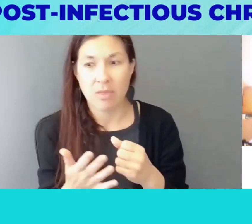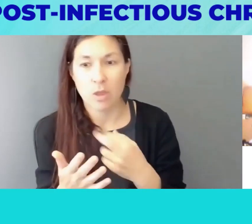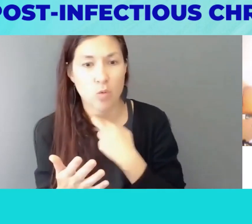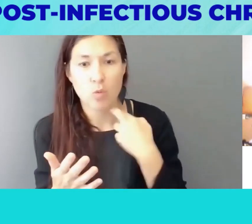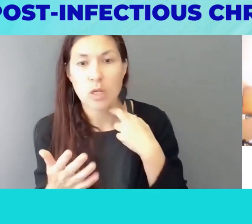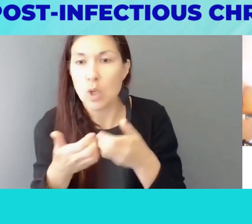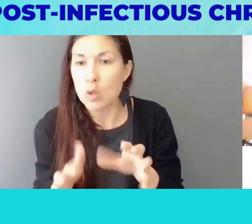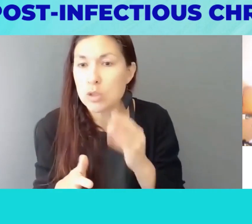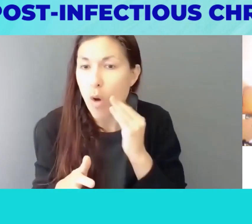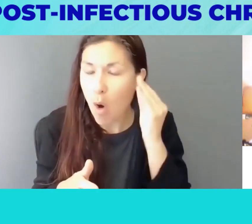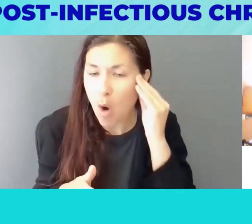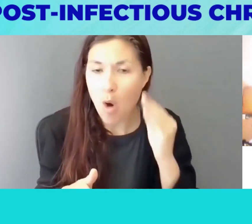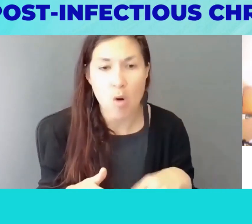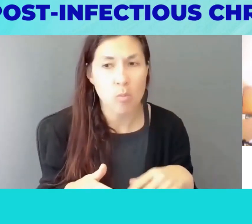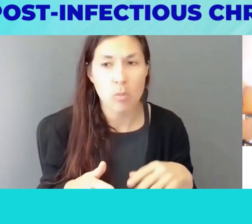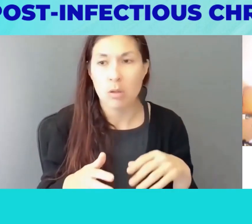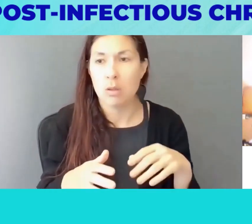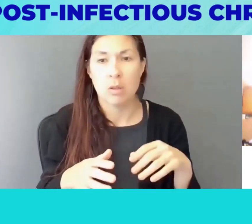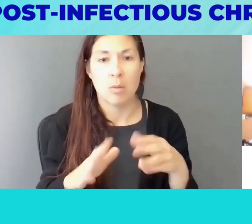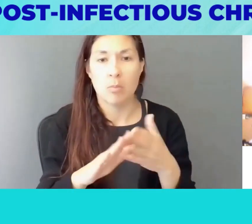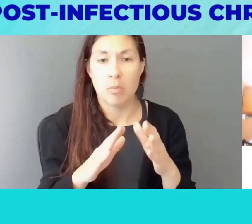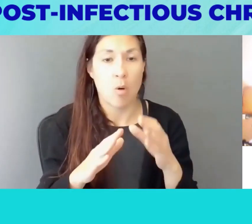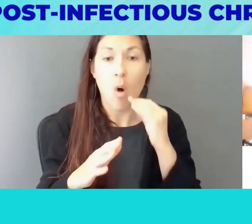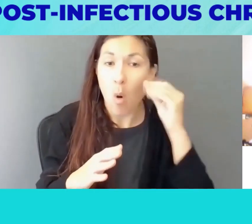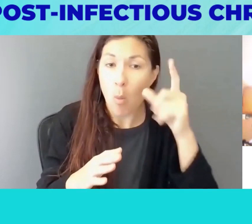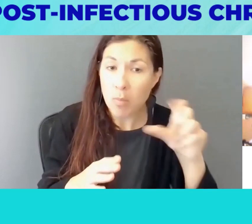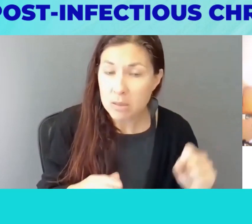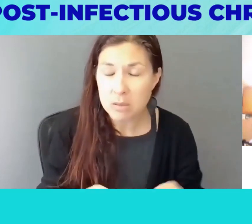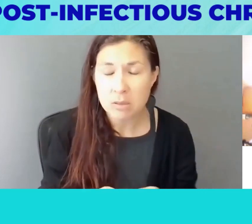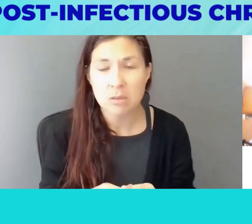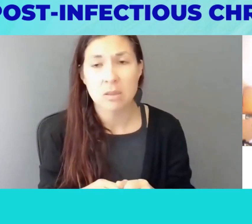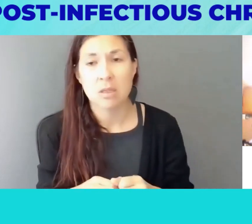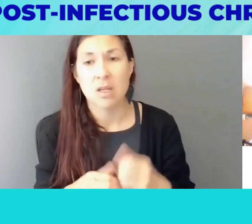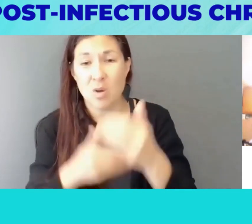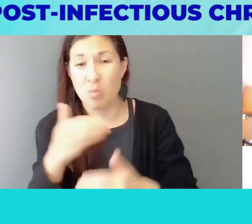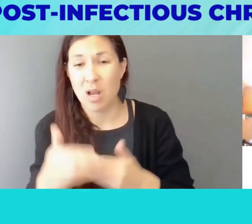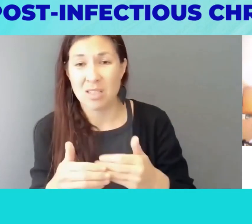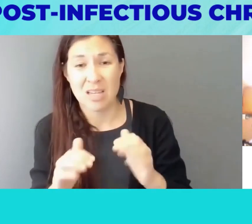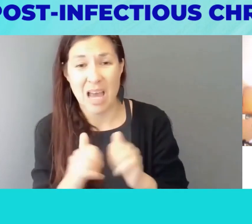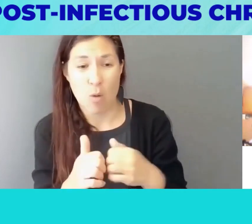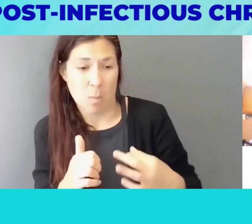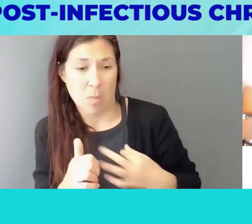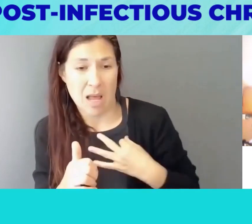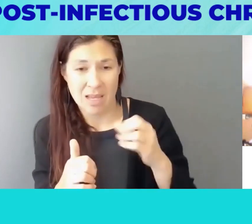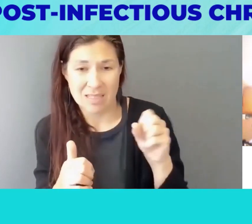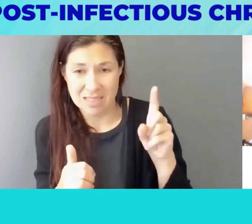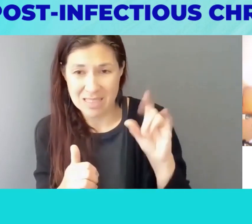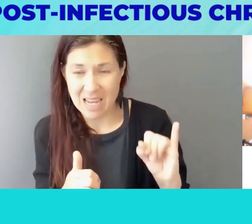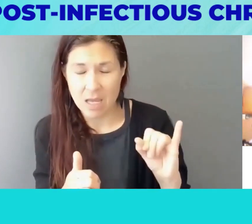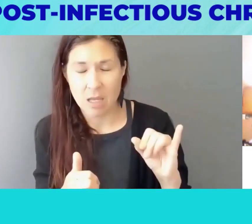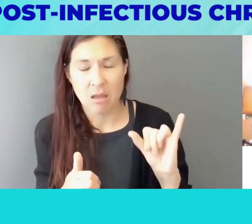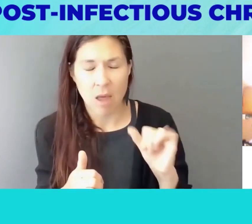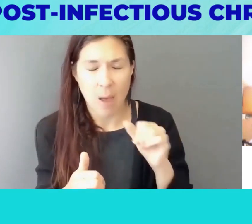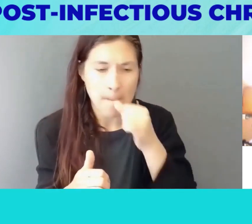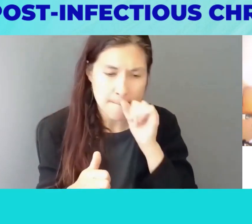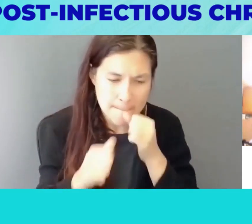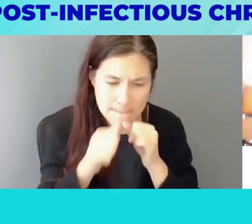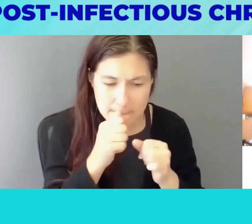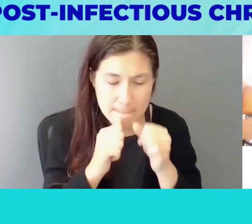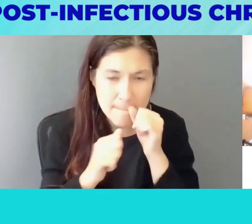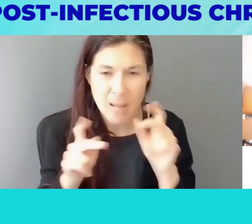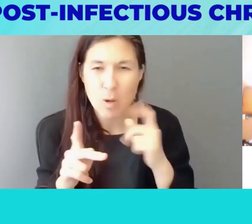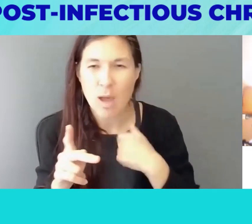over 20 times. With the Long COVID Alliance, Cynthia has been featured in the media, discussing the bias that she faced as a